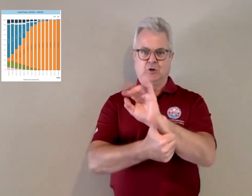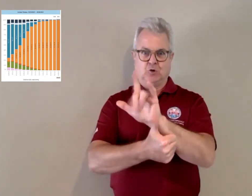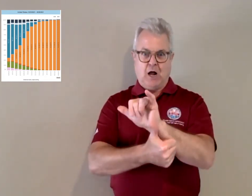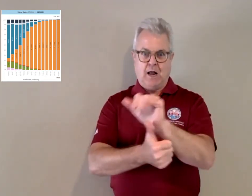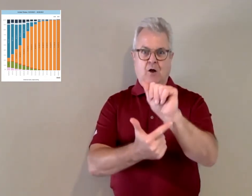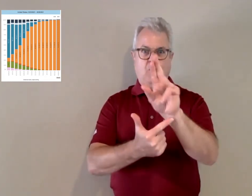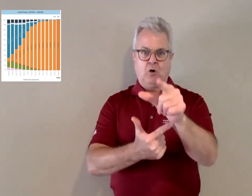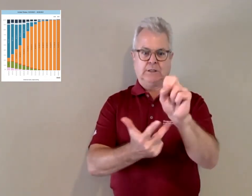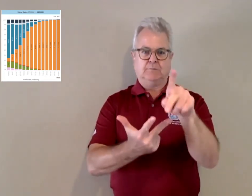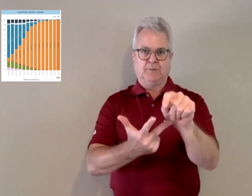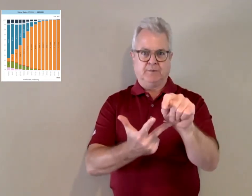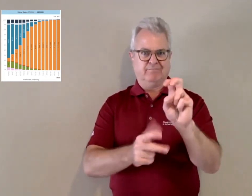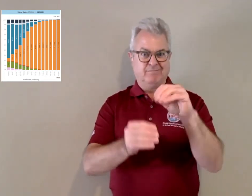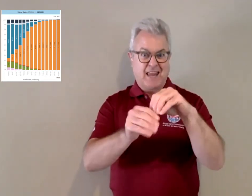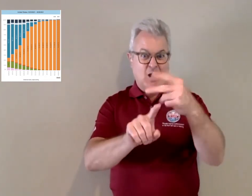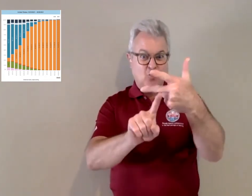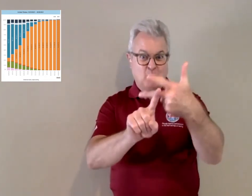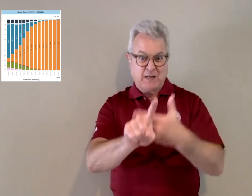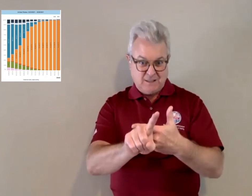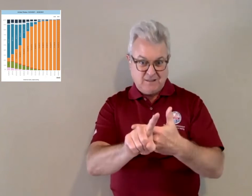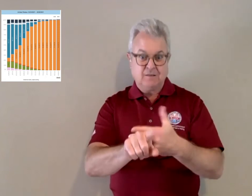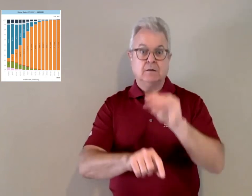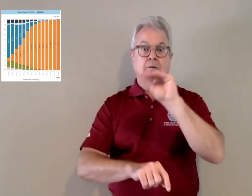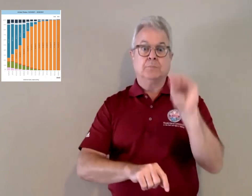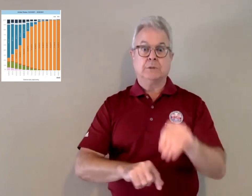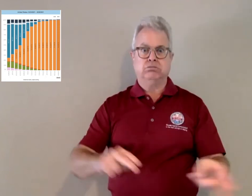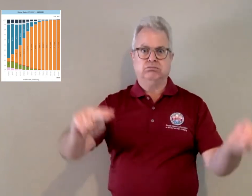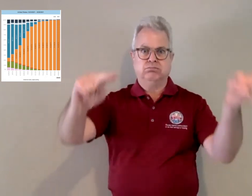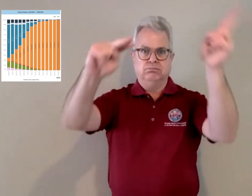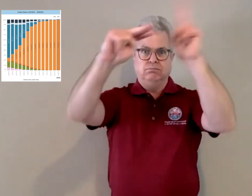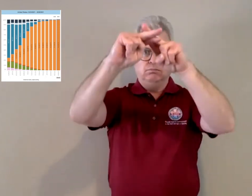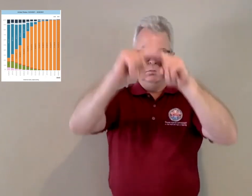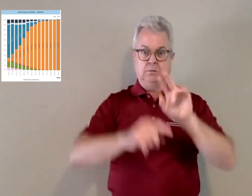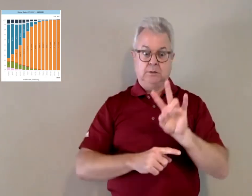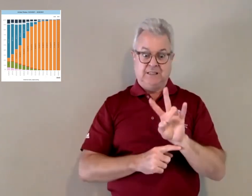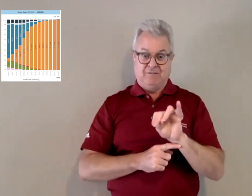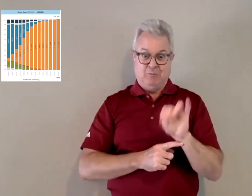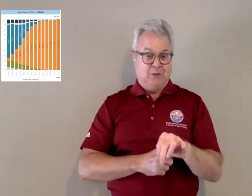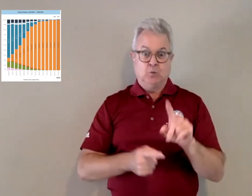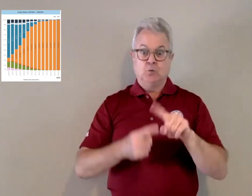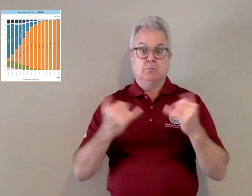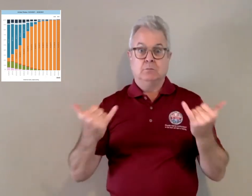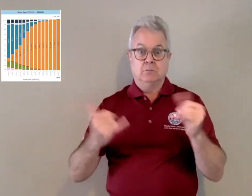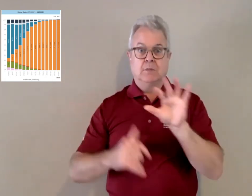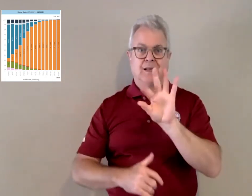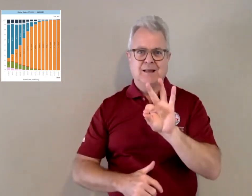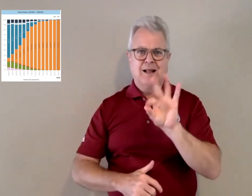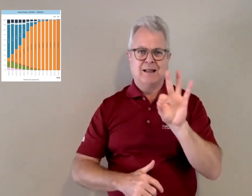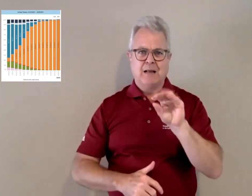30th, we're talking July, August, September. In 3 months, that percentage has grown